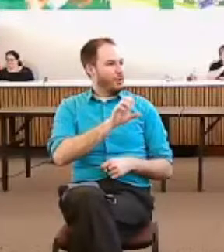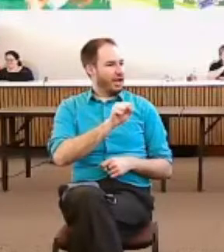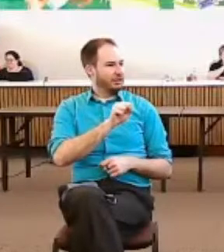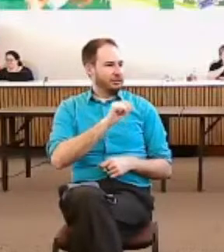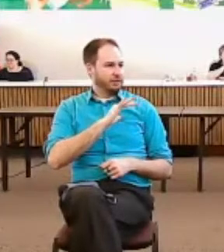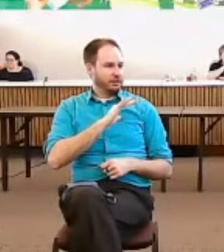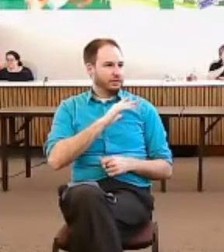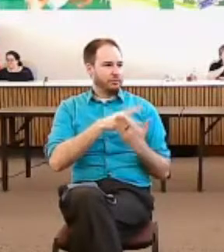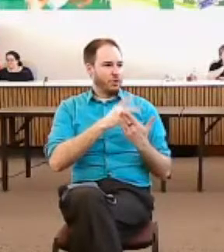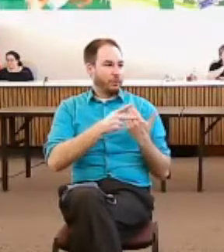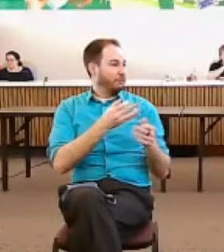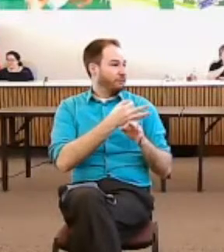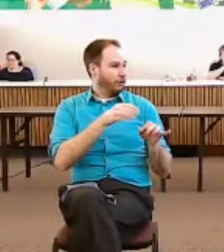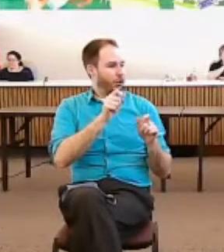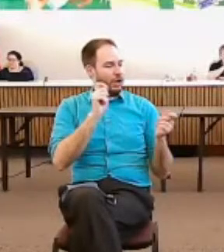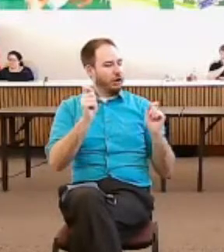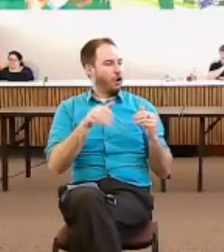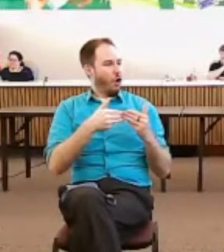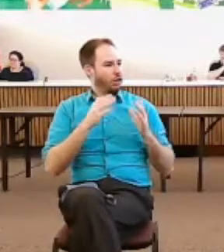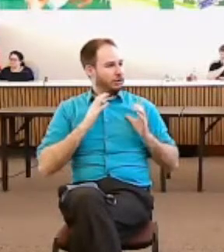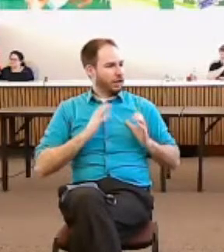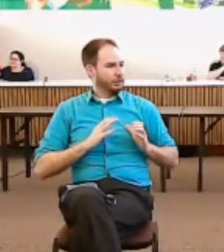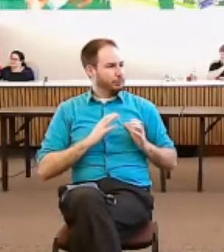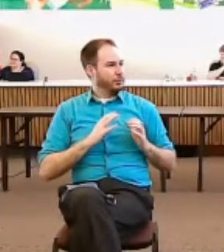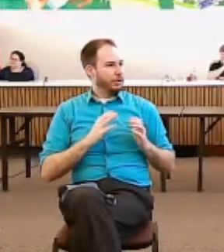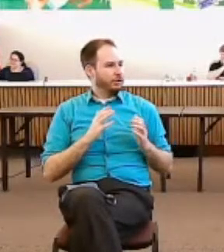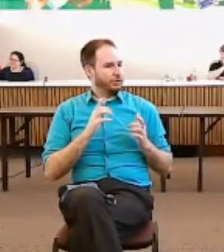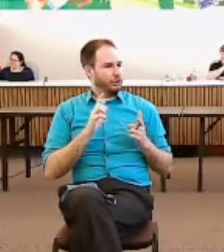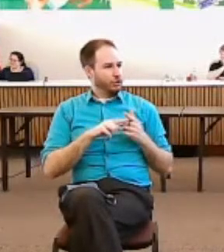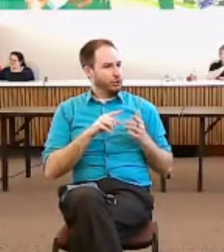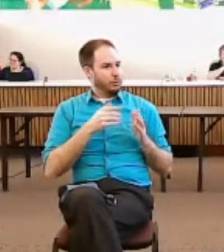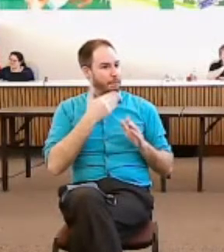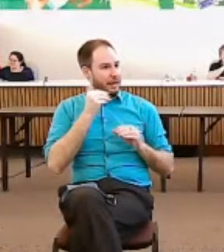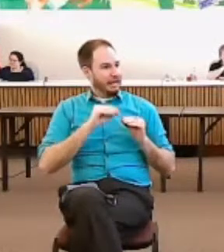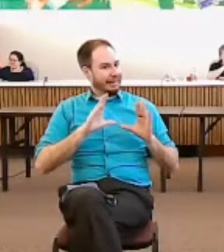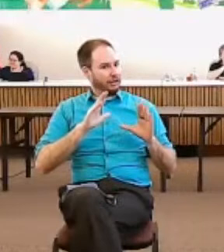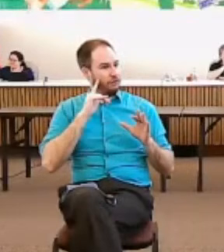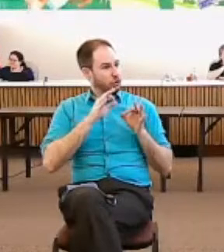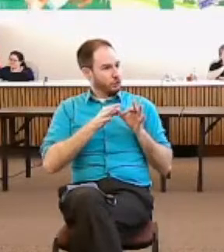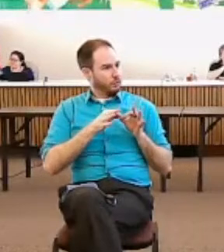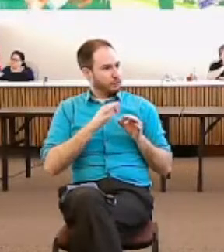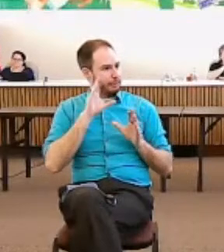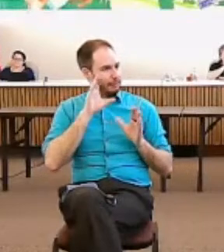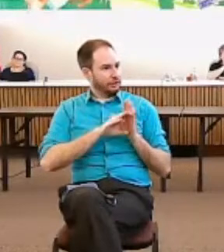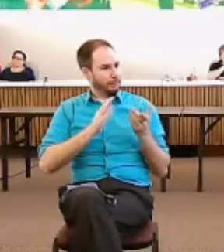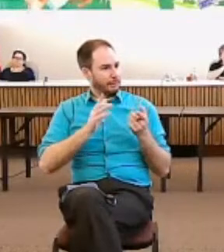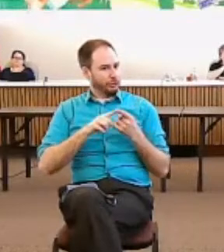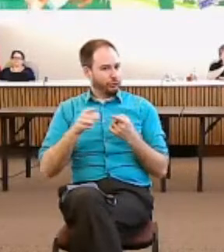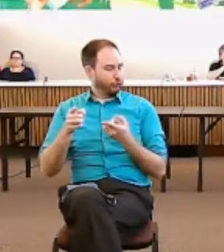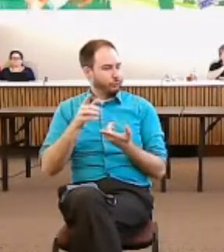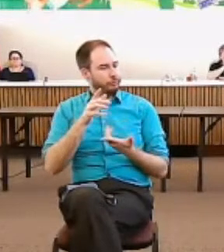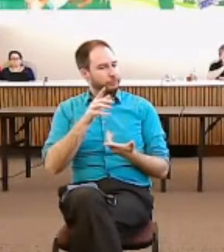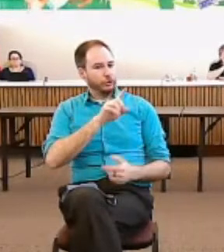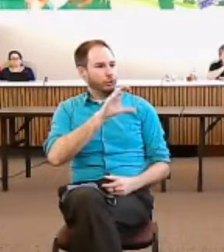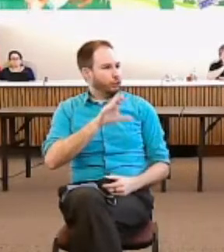I didn't even notice. I texted Linda because I noticed her a couple minutes ago. and Gotcha. I didn't know who to text.